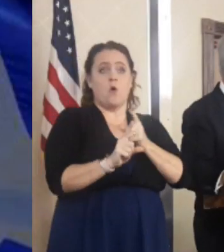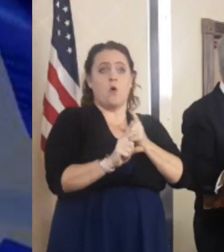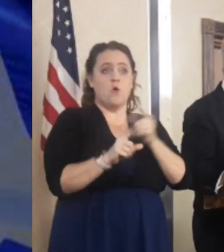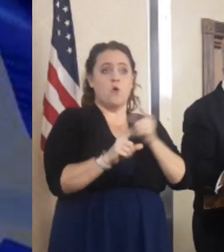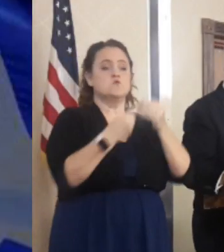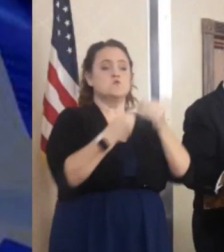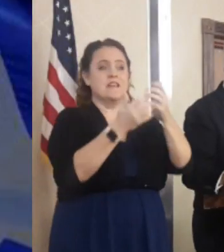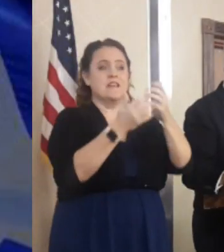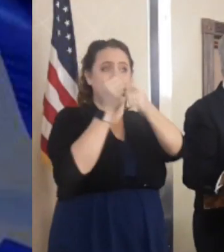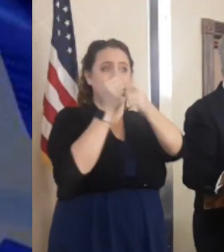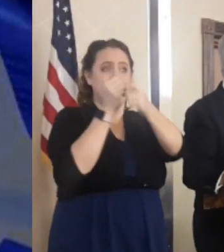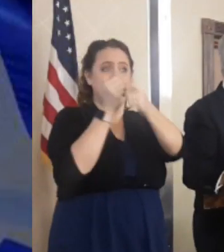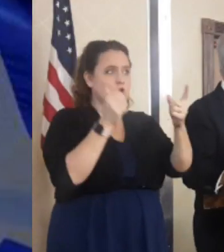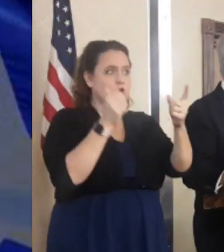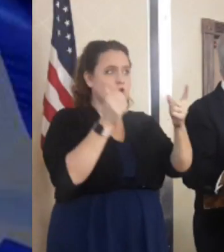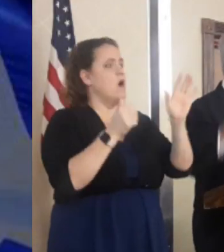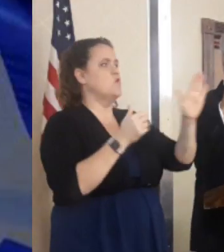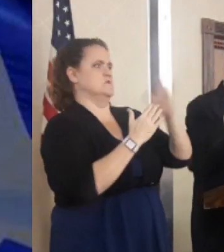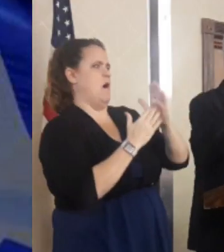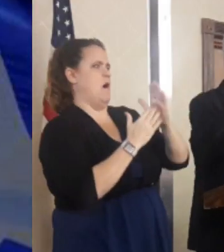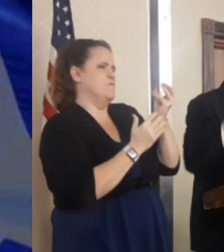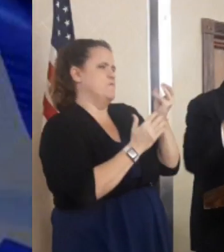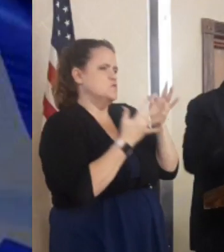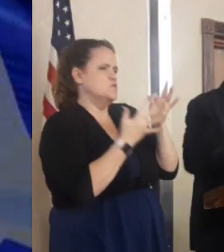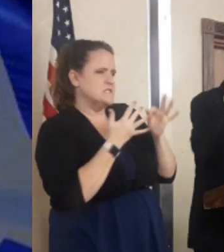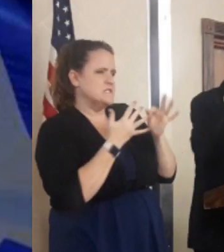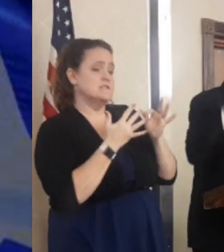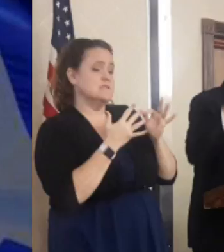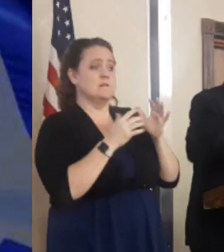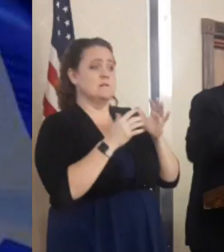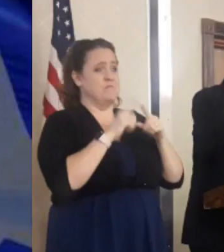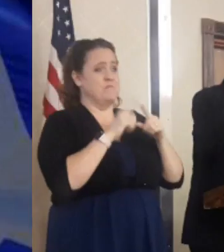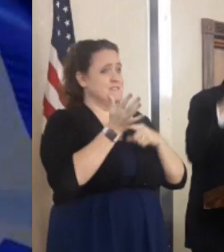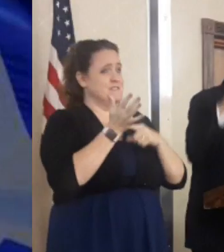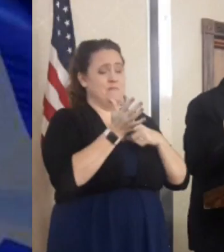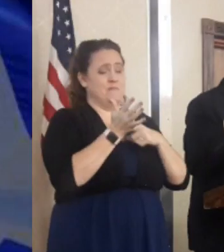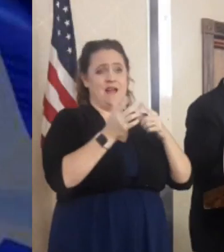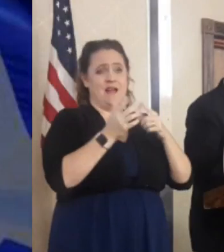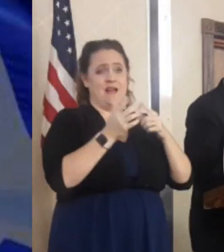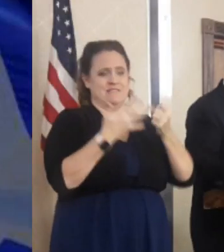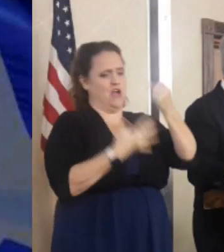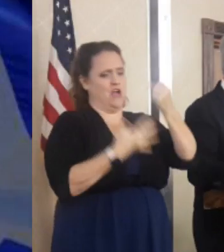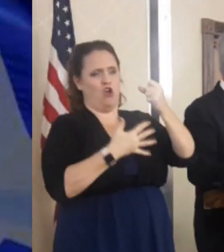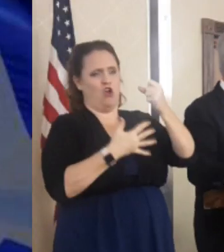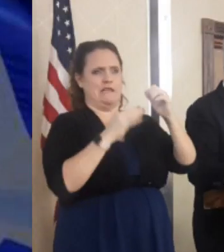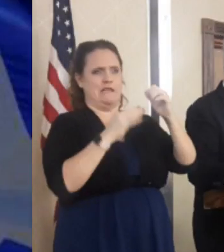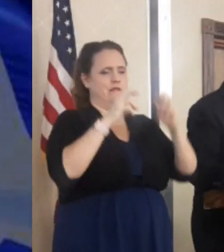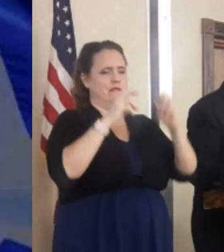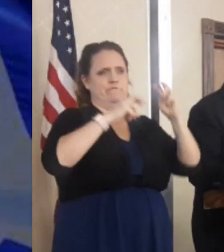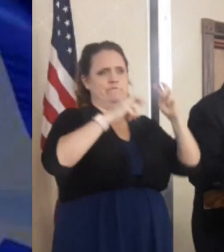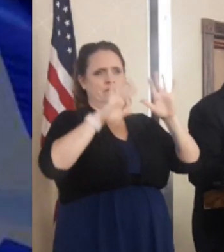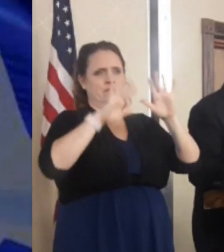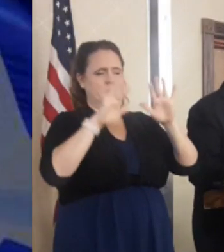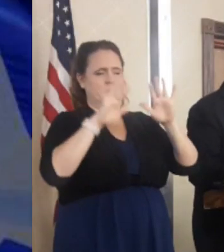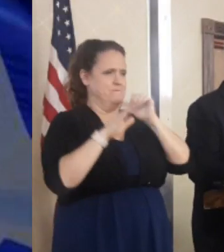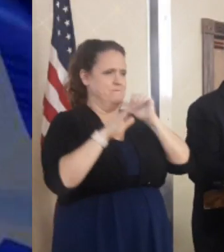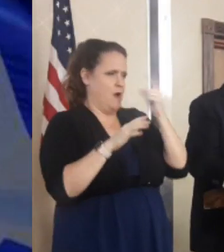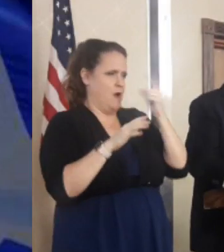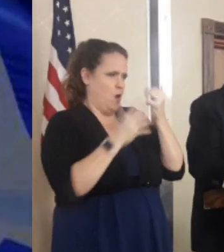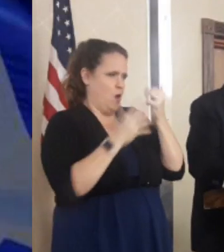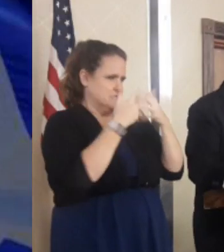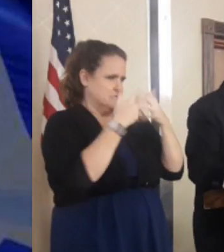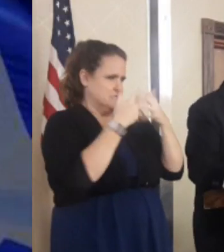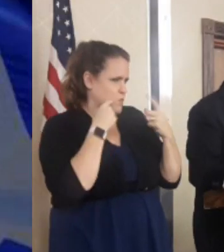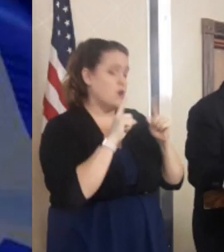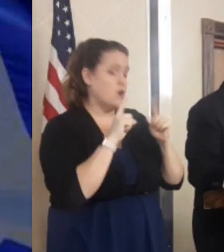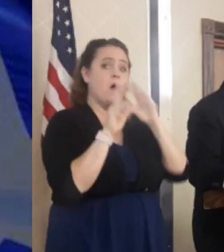couple of choices. For some reasons, based on hierarchy and a bunch of other stuff, it didn't quite work out that way. But hopefully